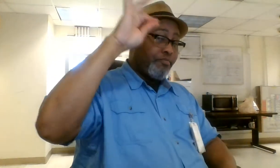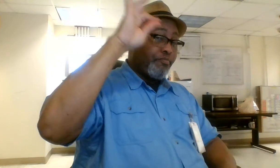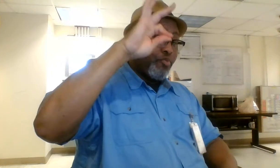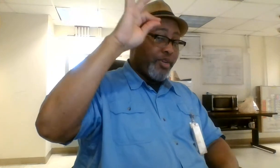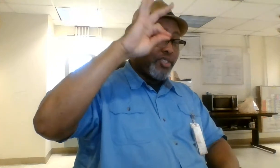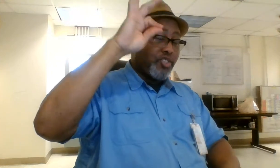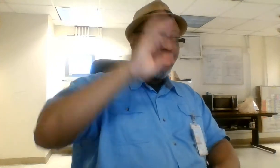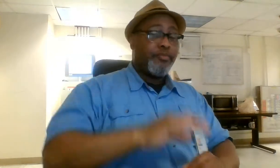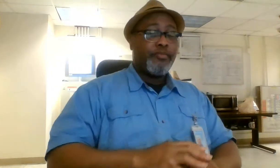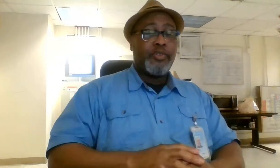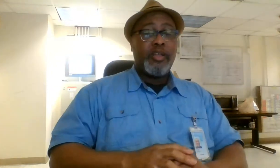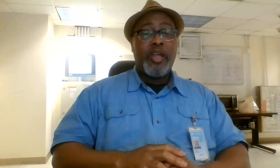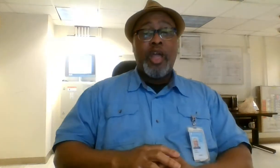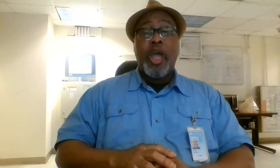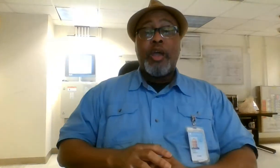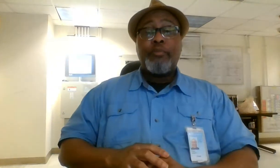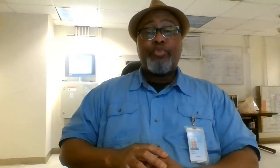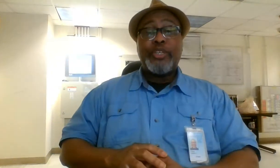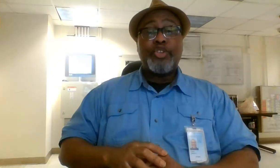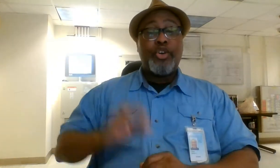Preach. Preacher.